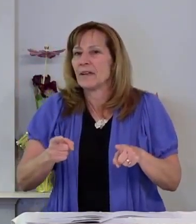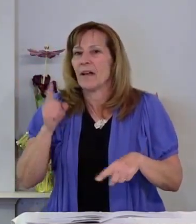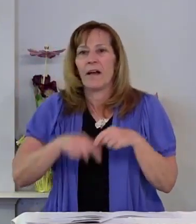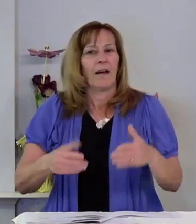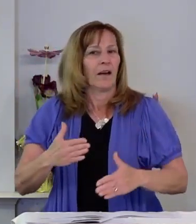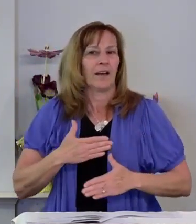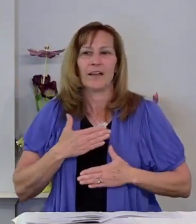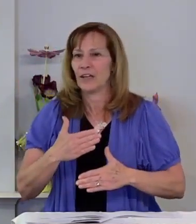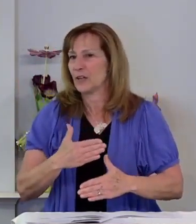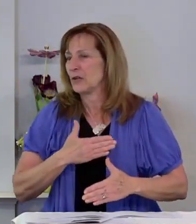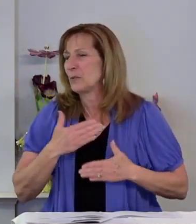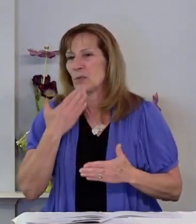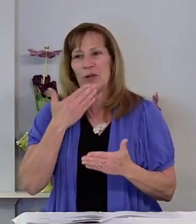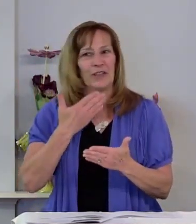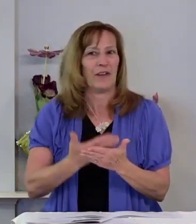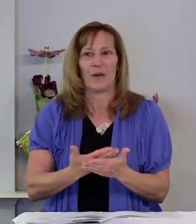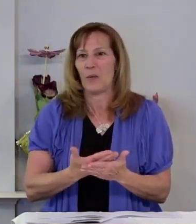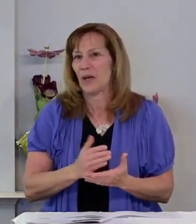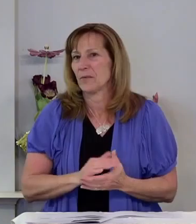couldn't breathe very well.